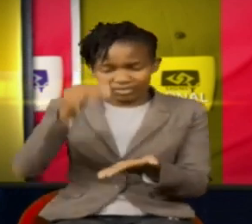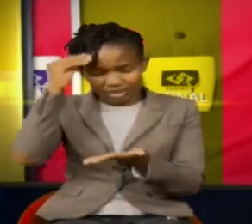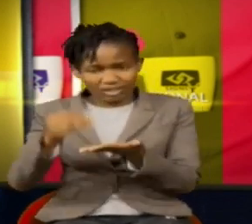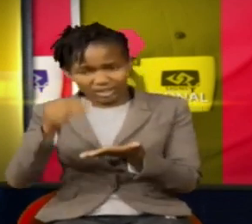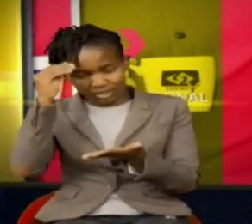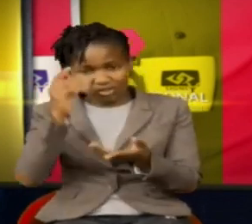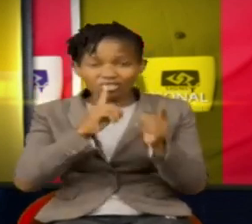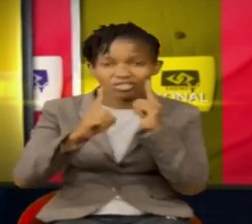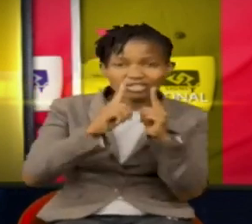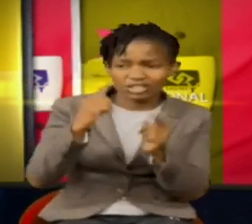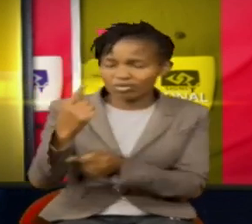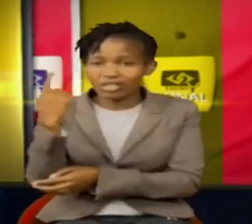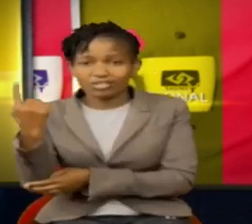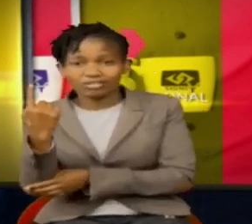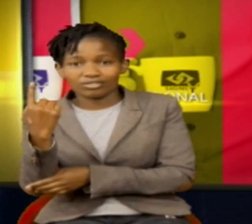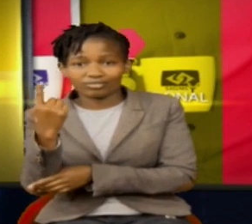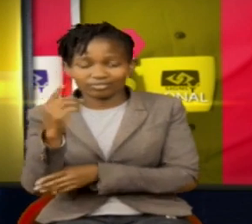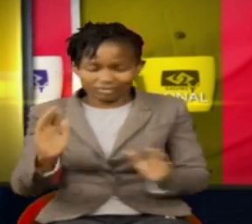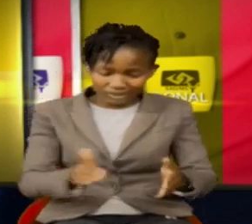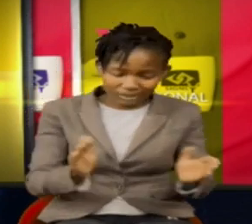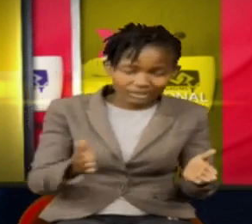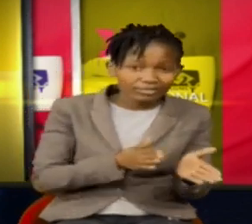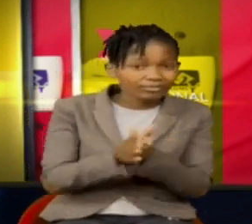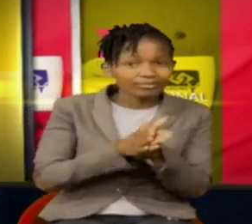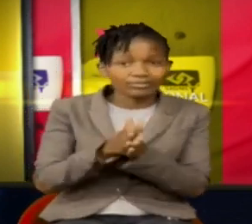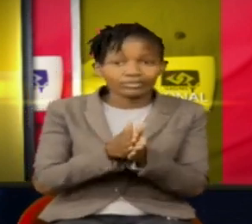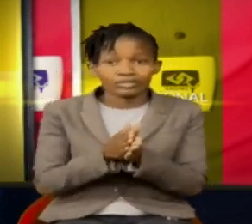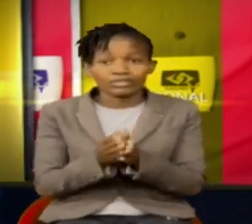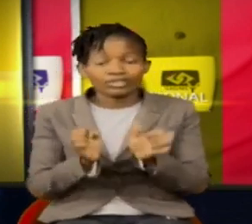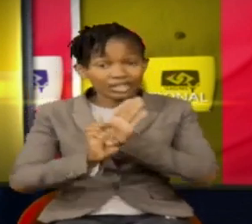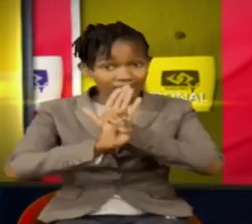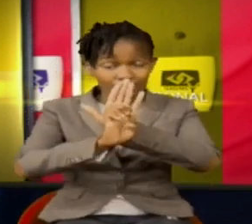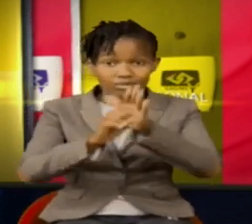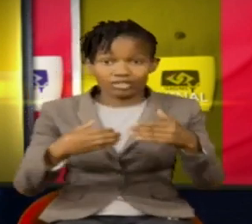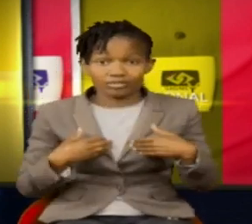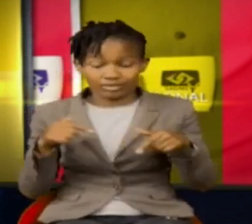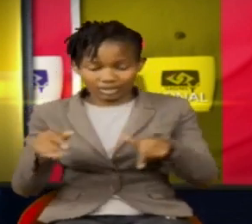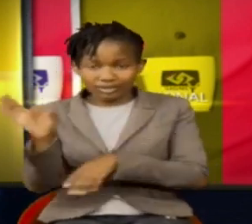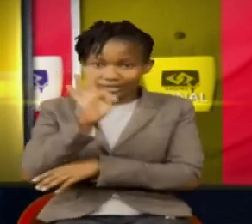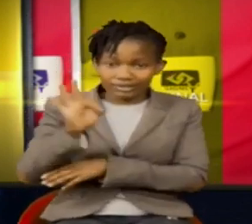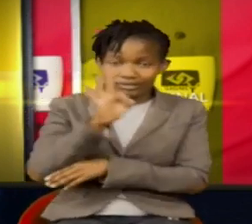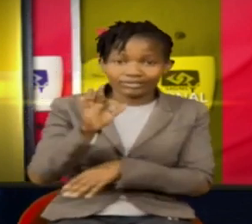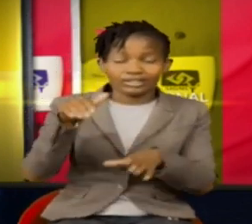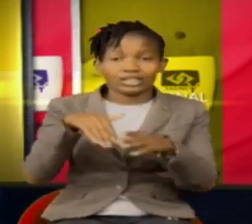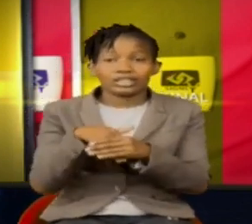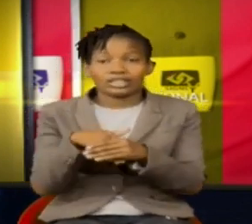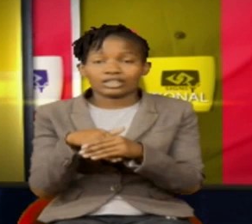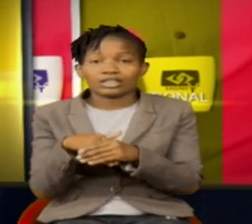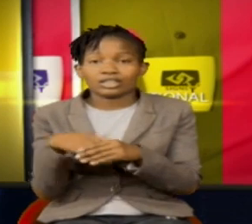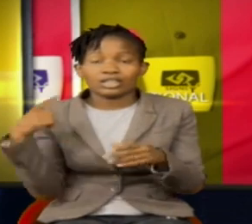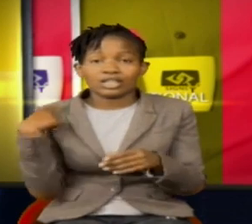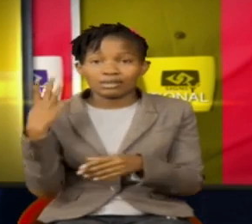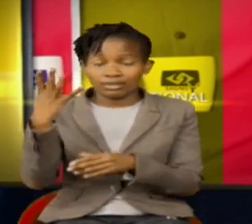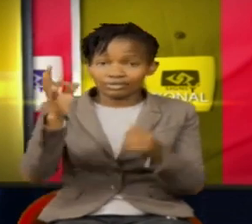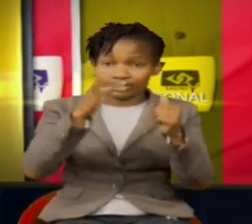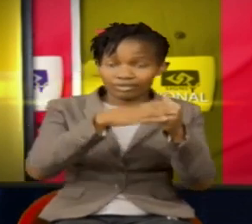engagement, one-on-ones, counseling. Like, for example, we're doing our first one this Friday. Okay. It's going to be taking place in Githurai. I know